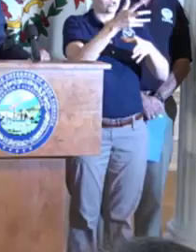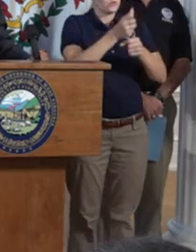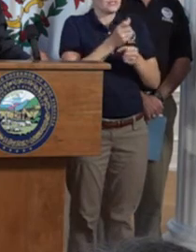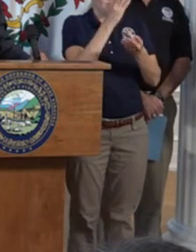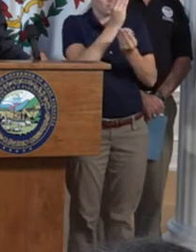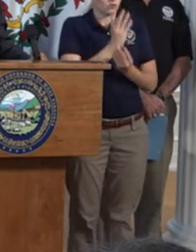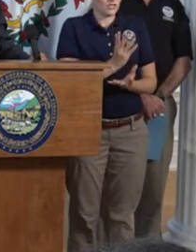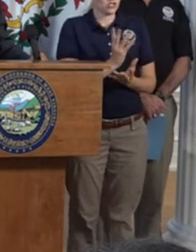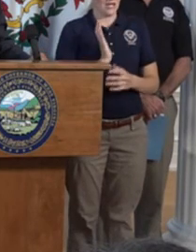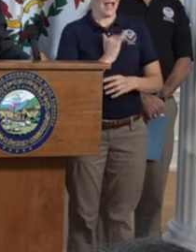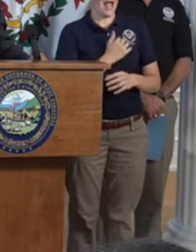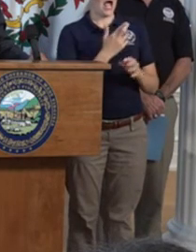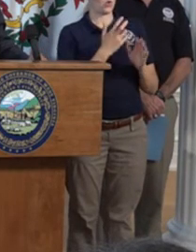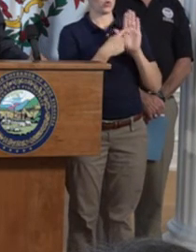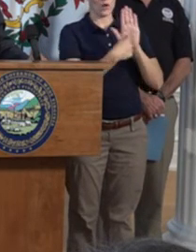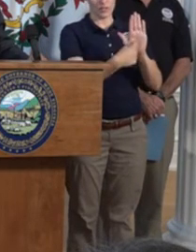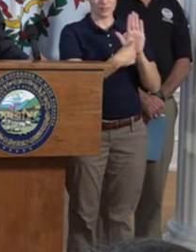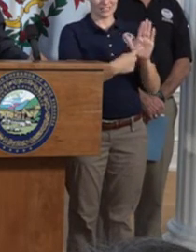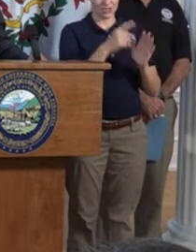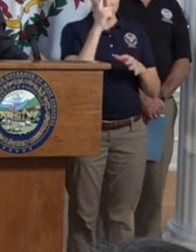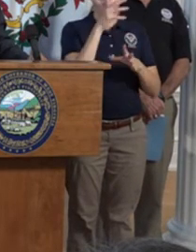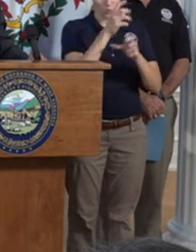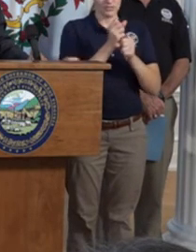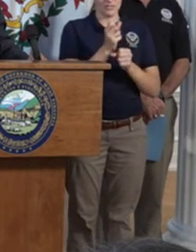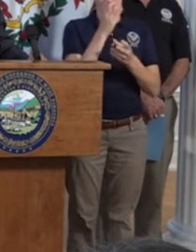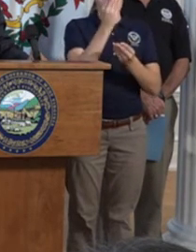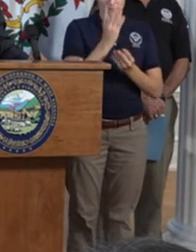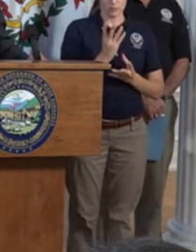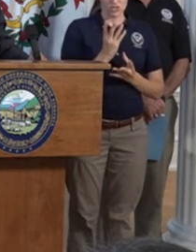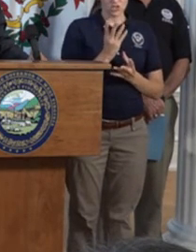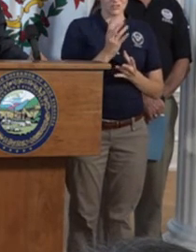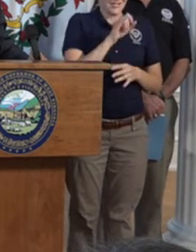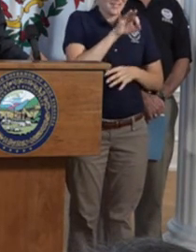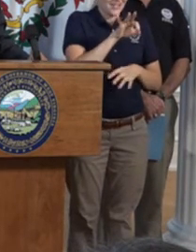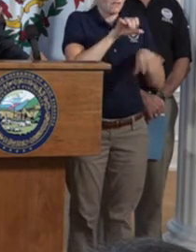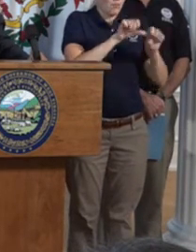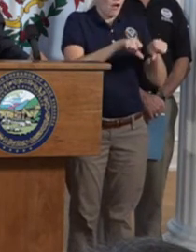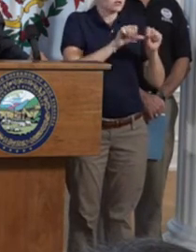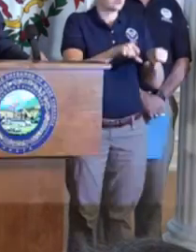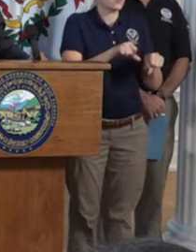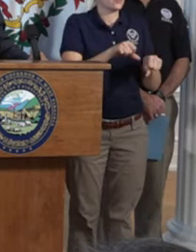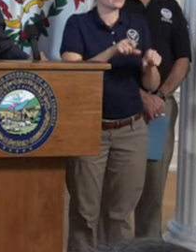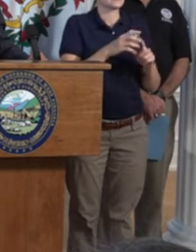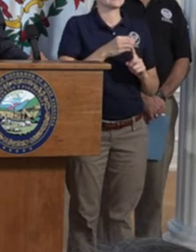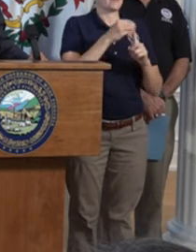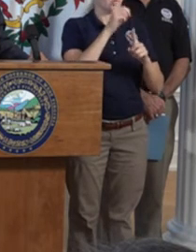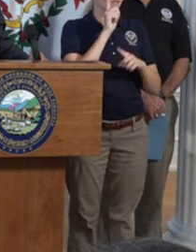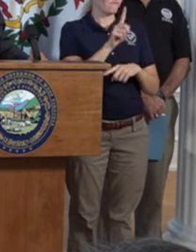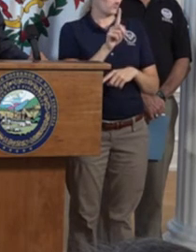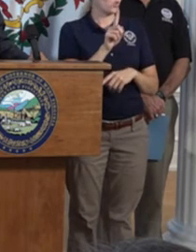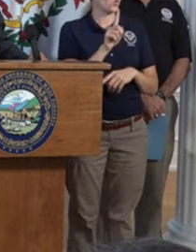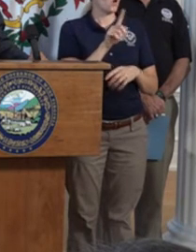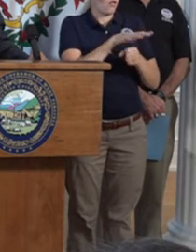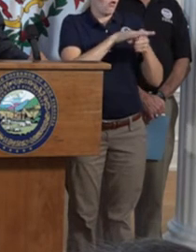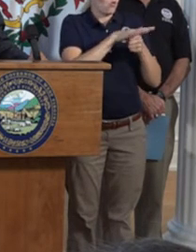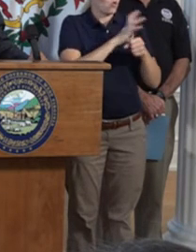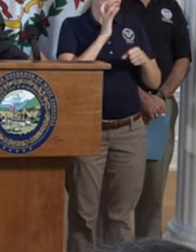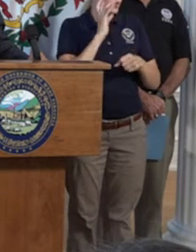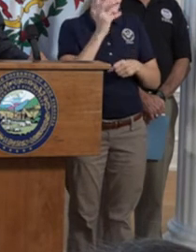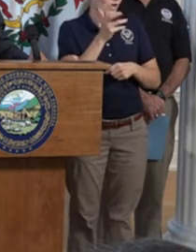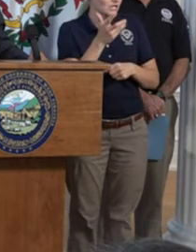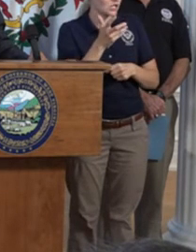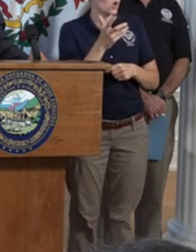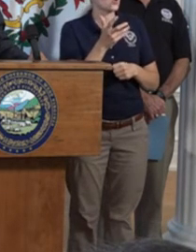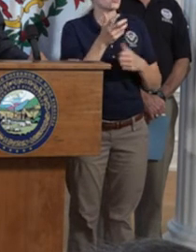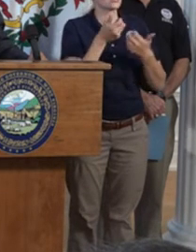one of our recommendations was, wherever possible, especially for local radio stations, which a lot of people depend on, is to try to get generator